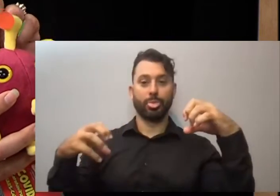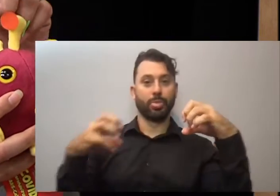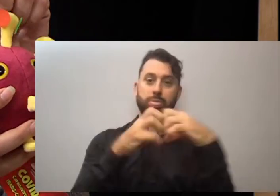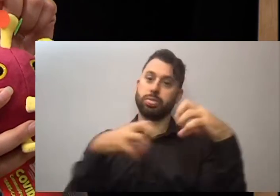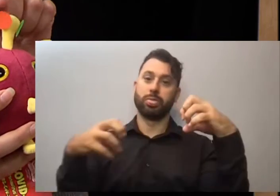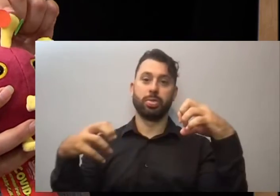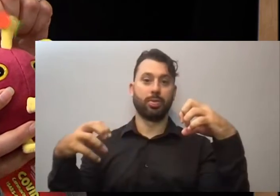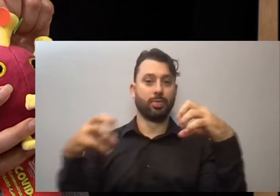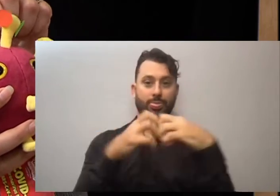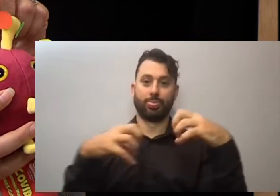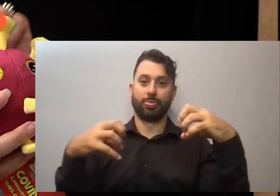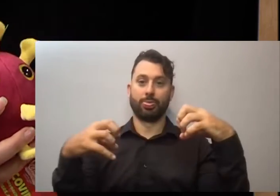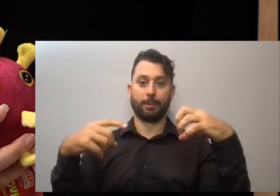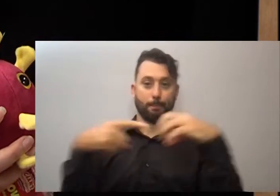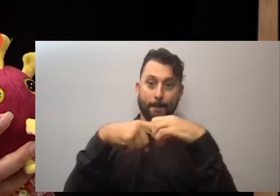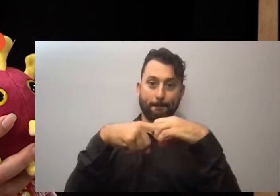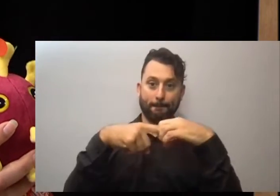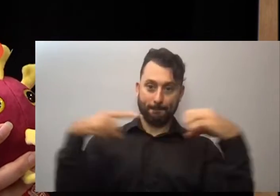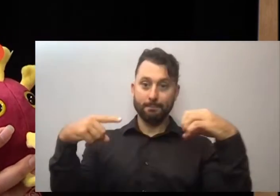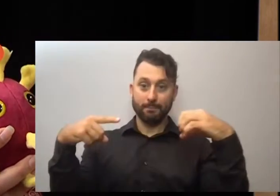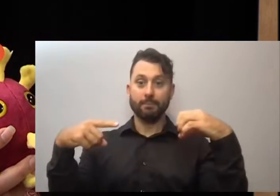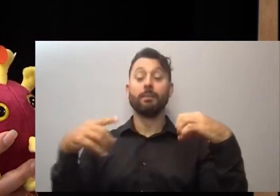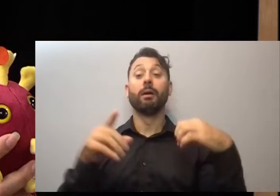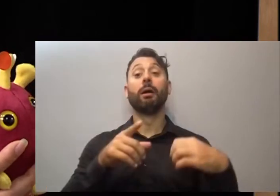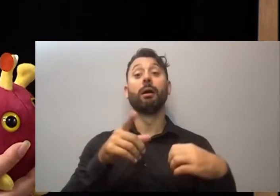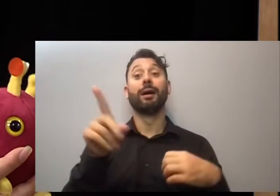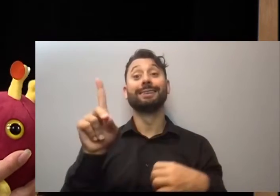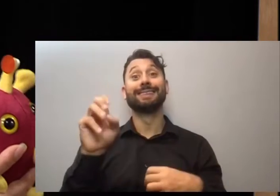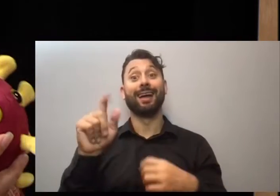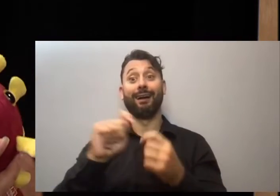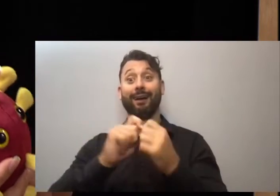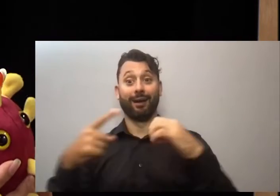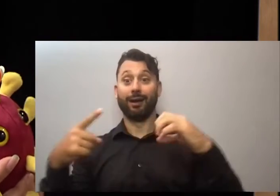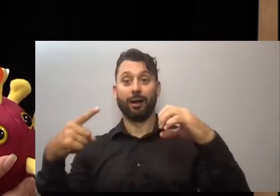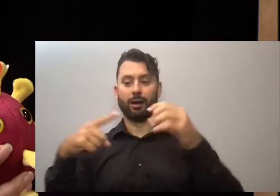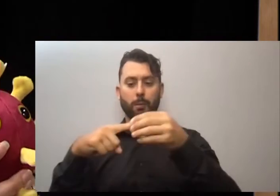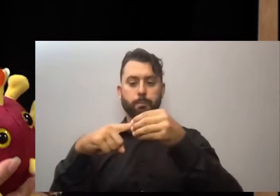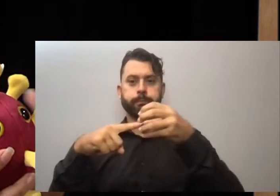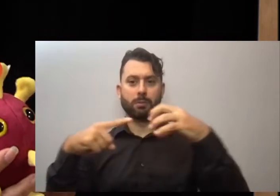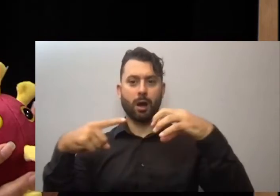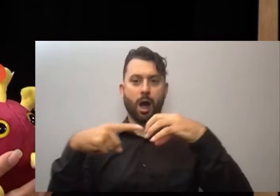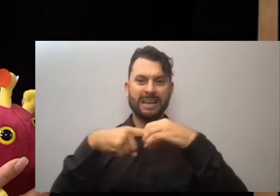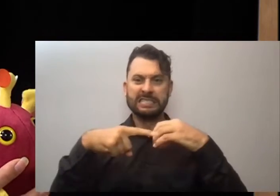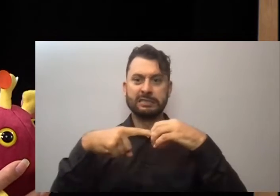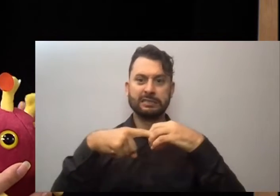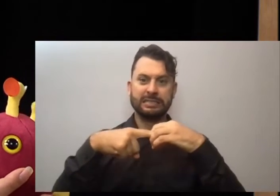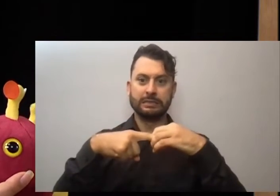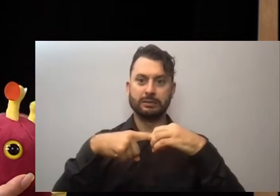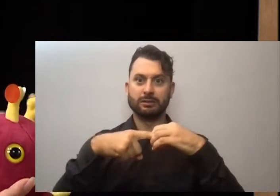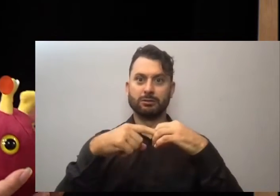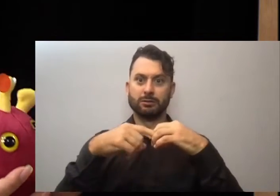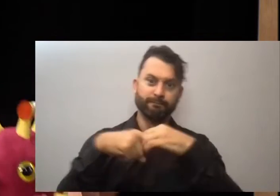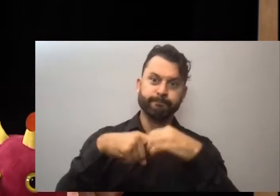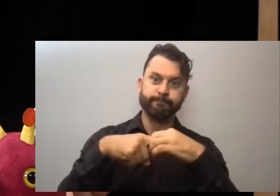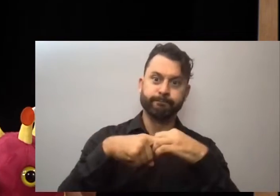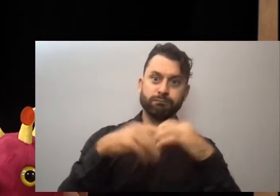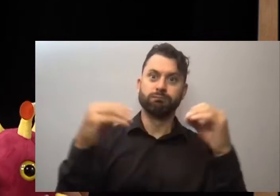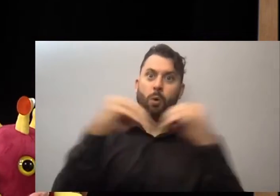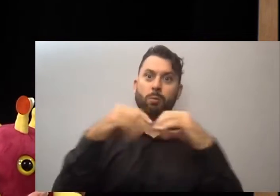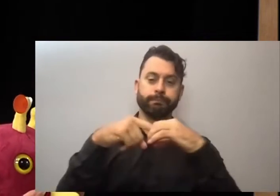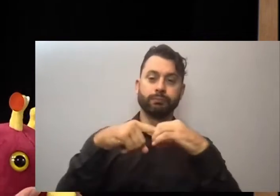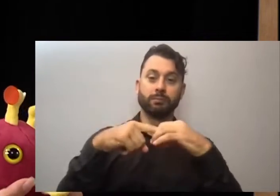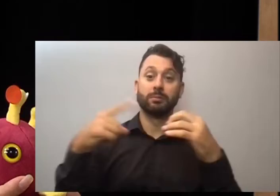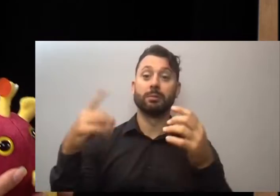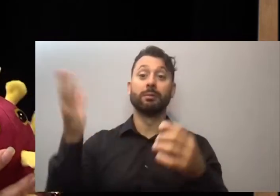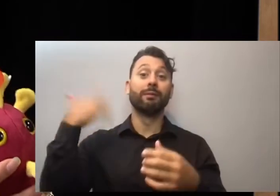little changes on these little spike proteins that make it a variant. And so the Delta variant we've heard so far